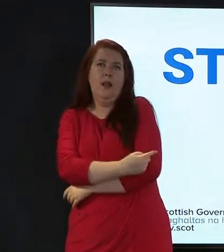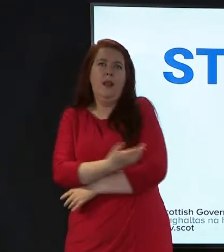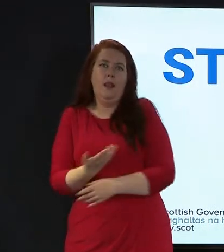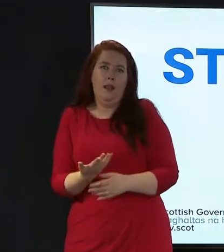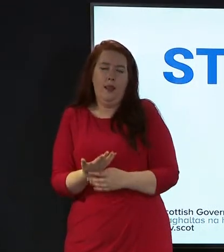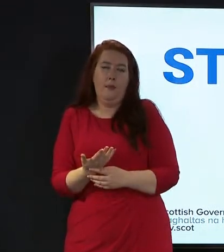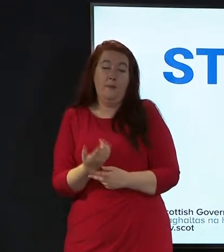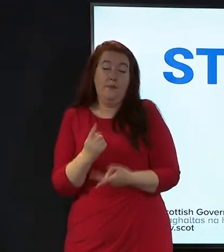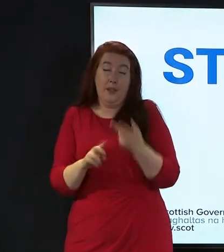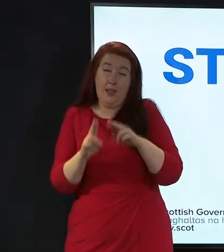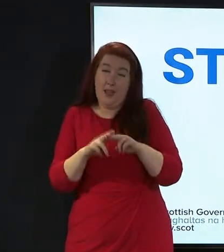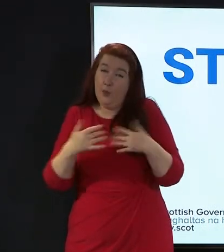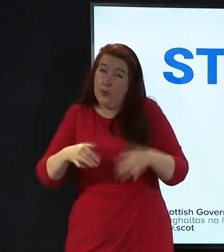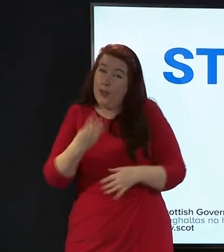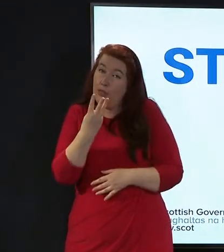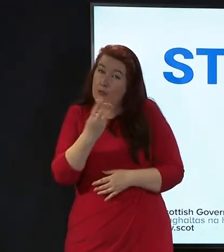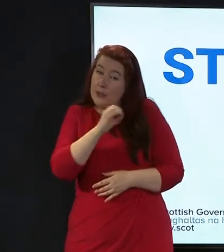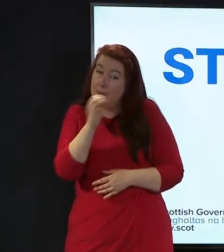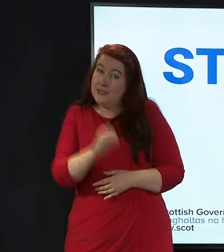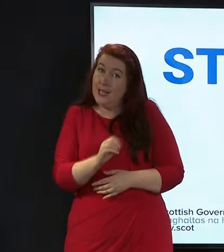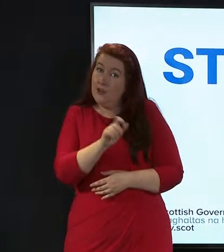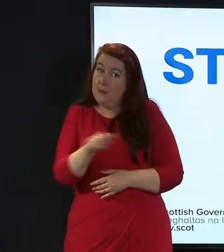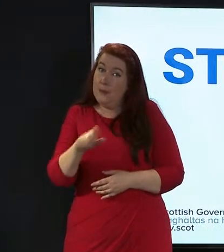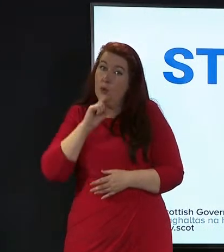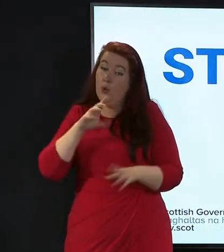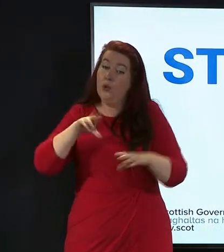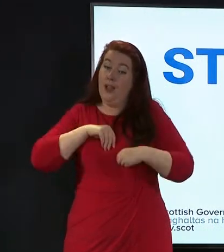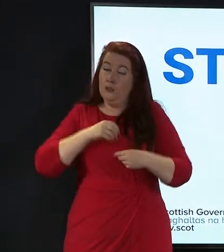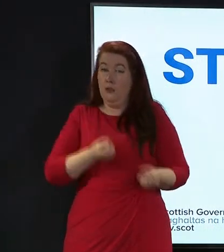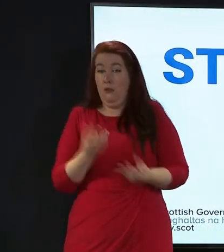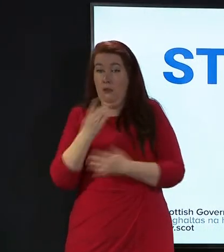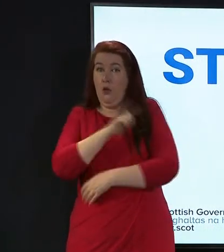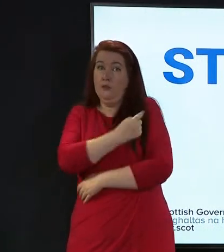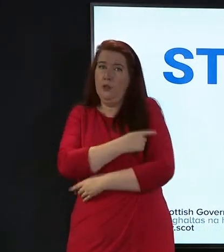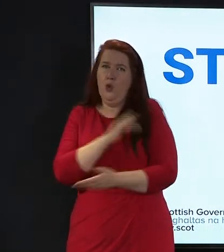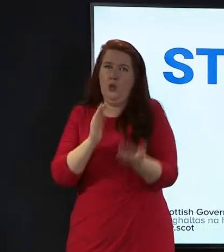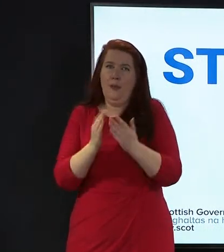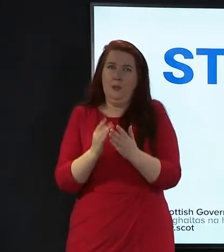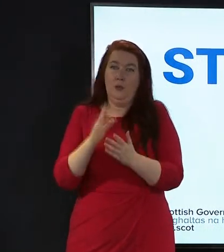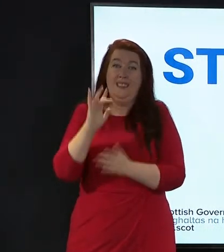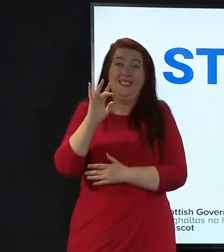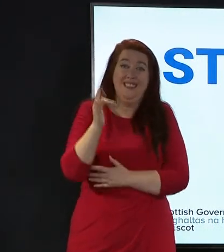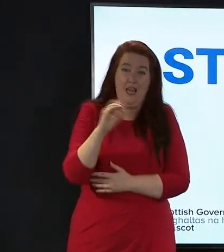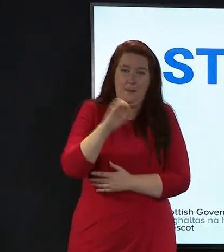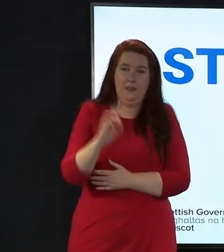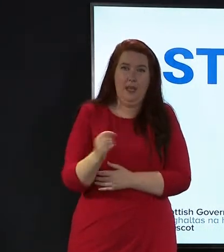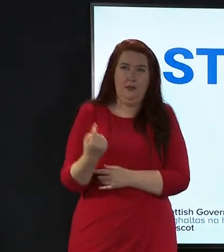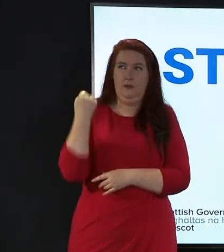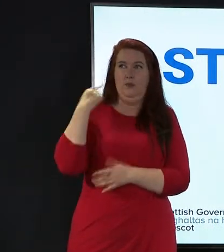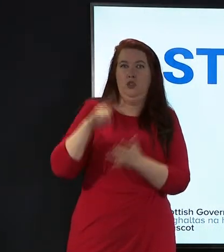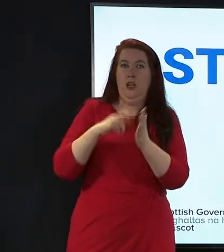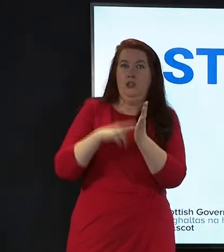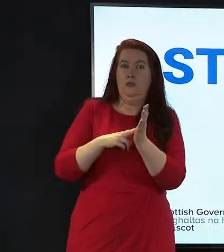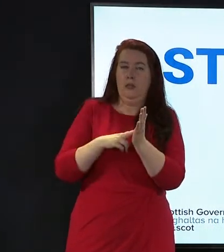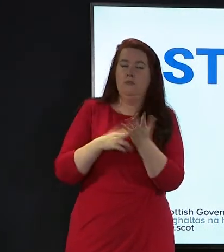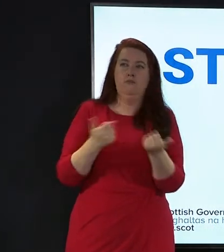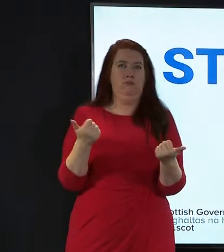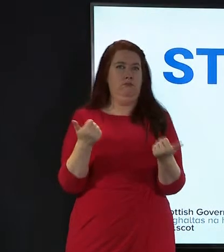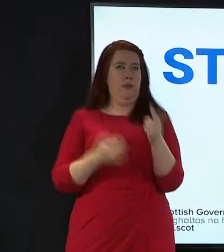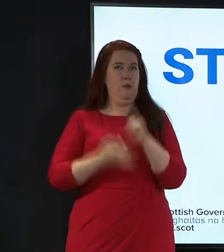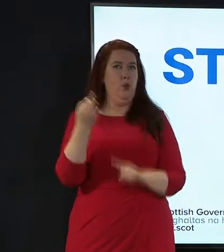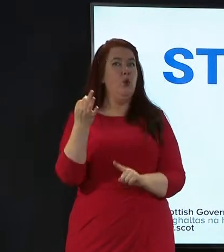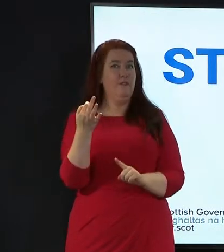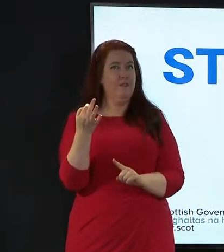only getting 3% of cases going into hospital now, as opposed to 10% at the start of the year, that's obviously a big